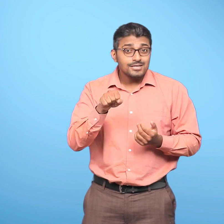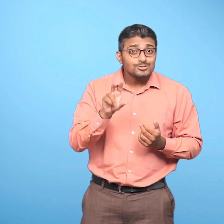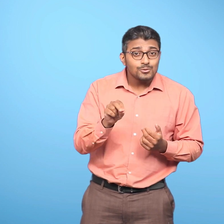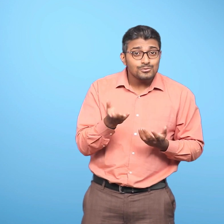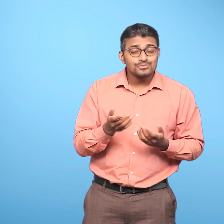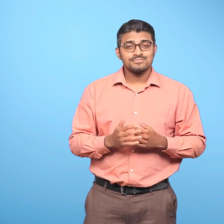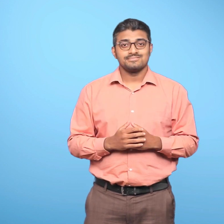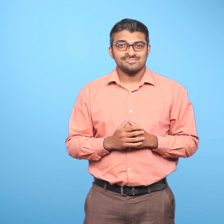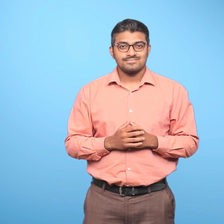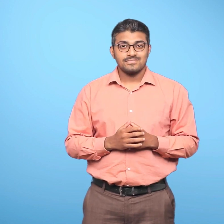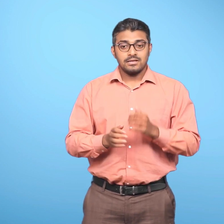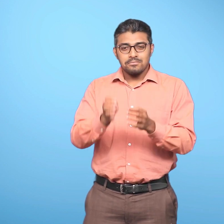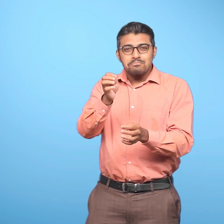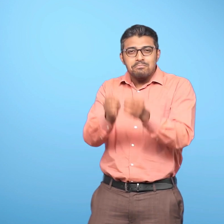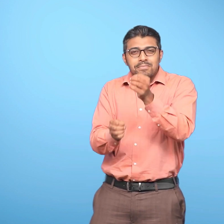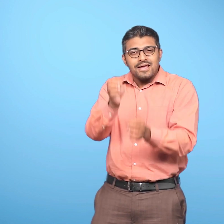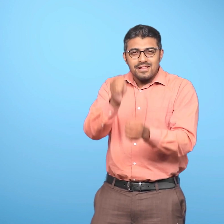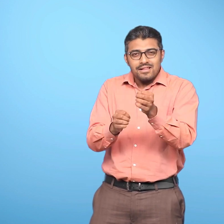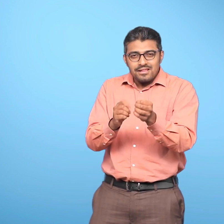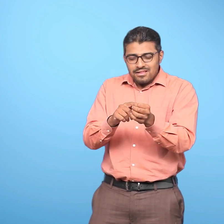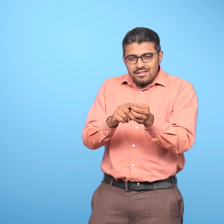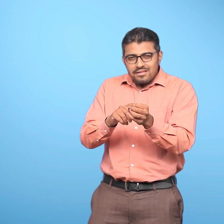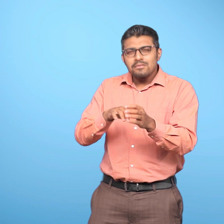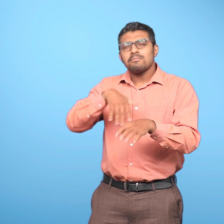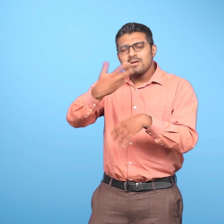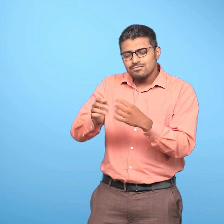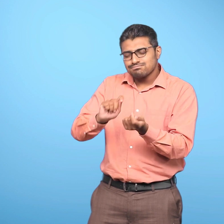Yes or no? Milk to paneer.